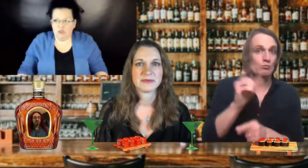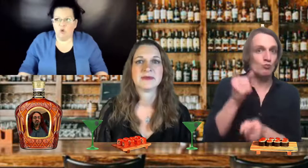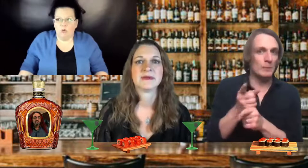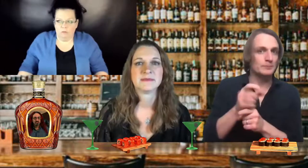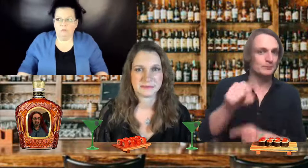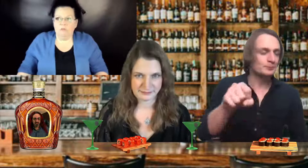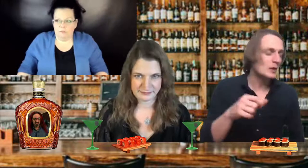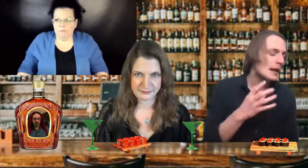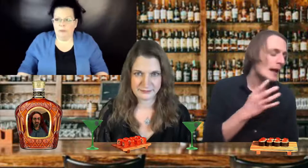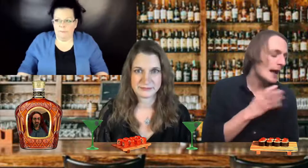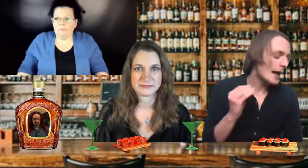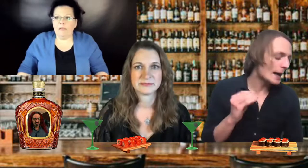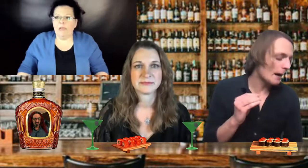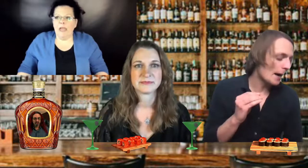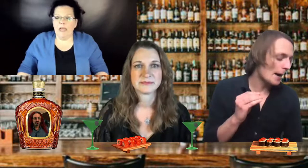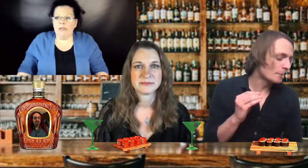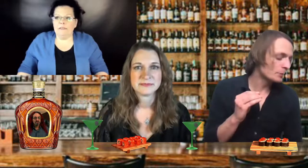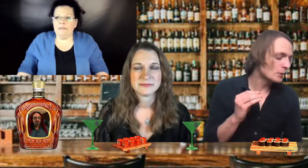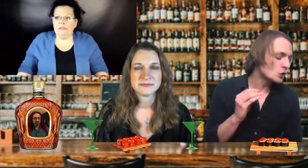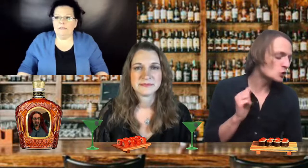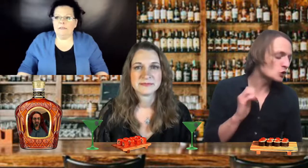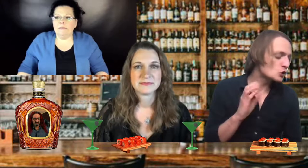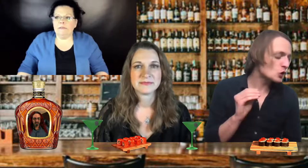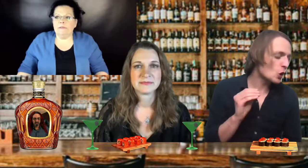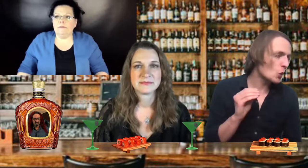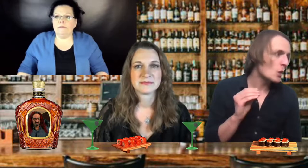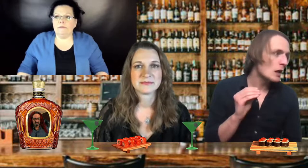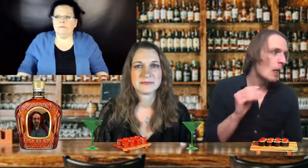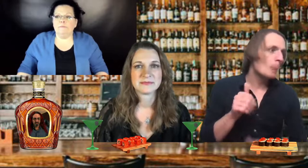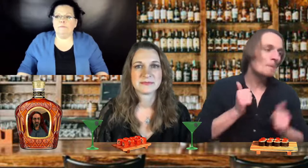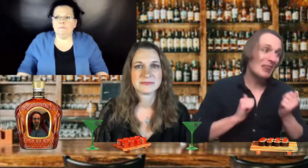Movement of the Soul. Yeah. And